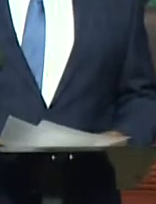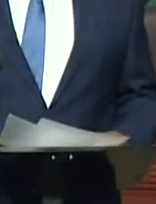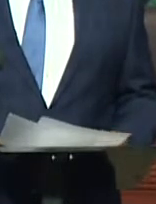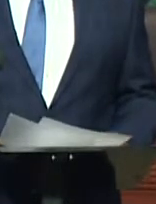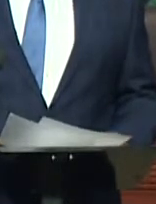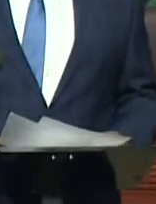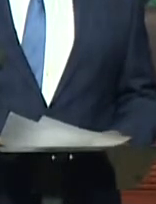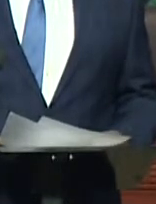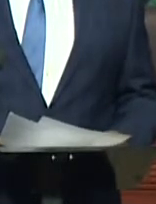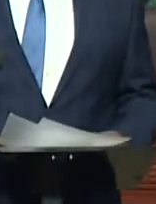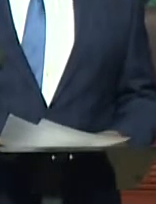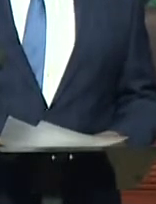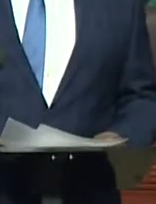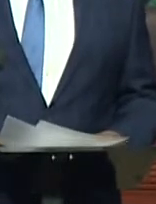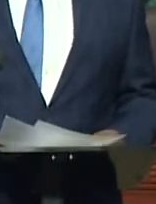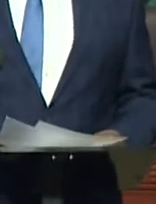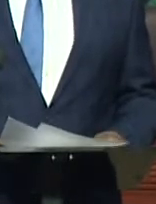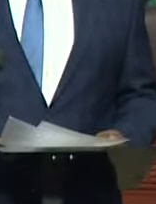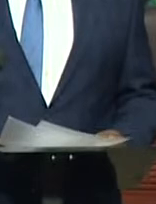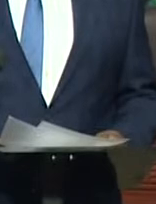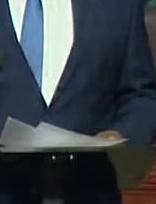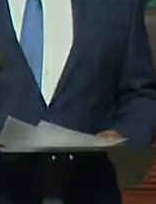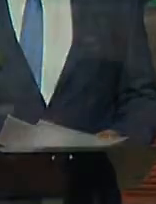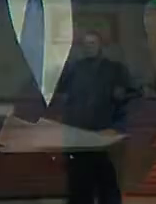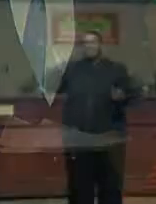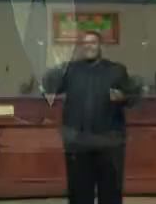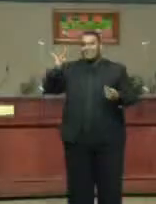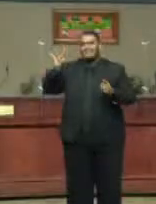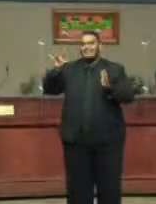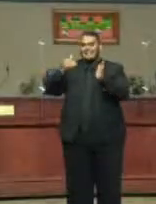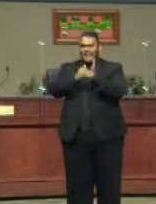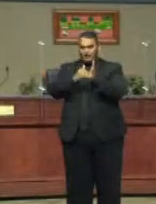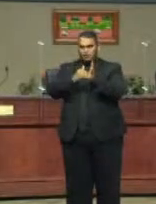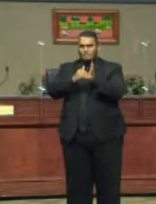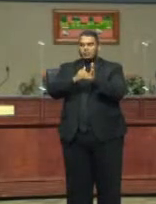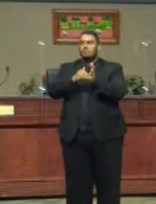108,209 COVID positive cases in Orange County.